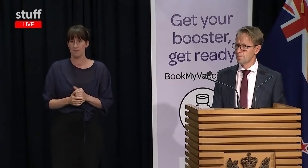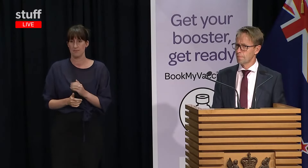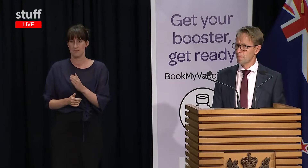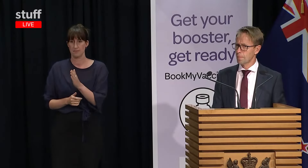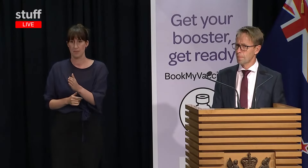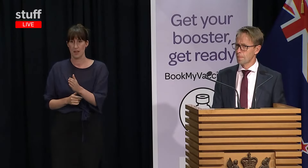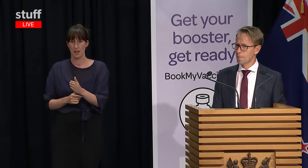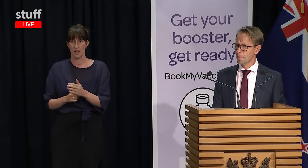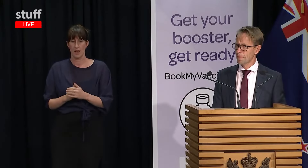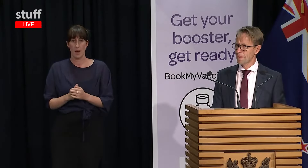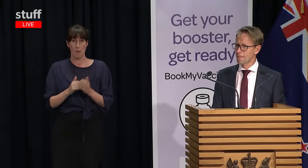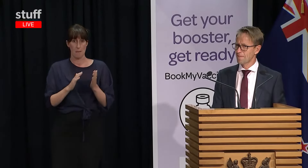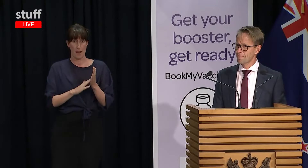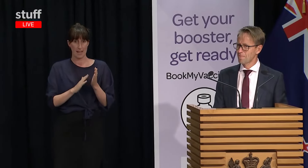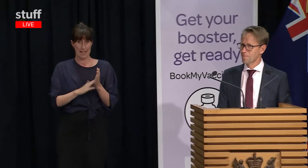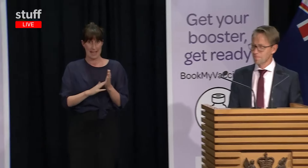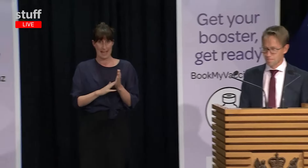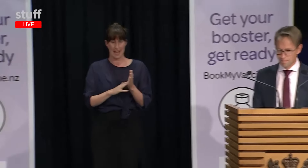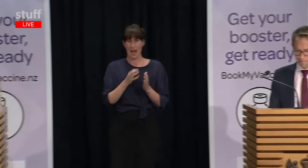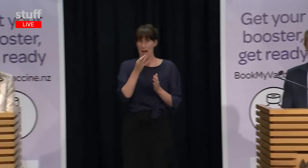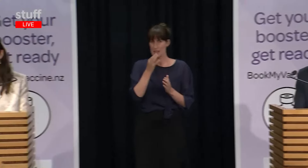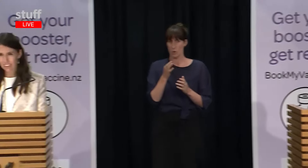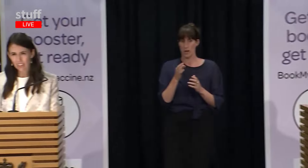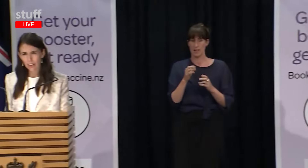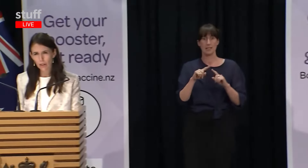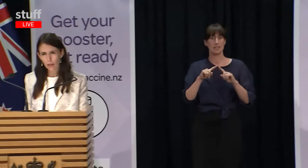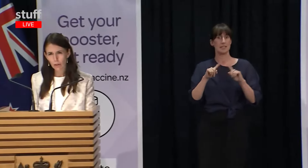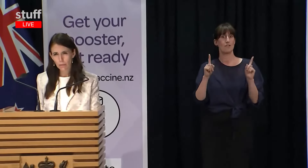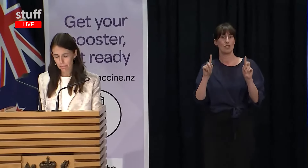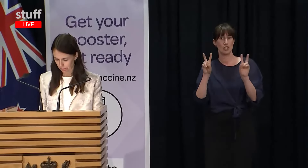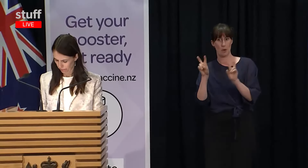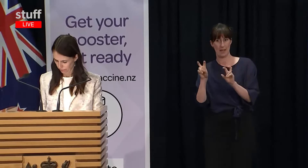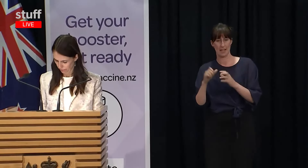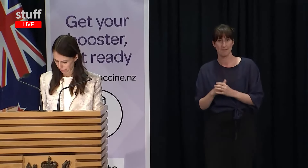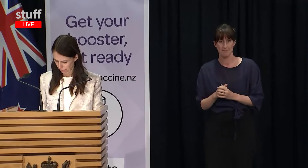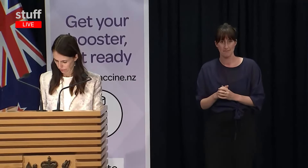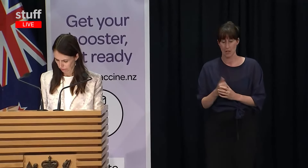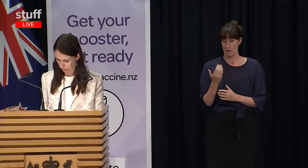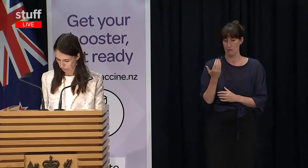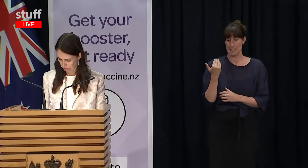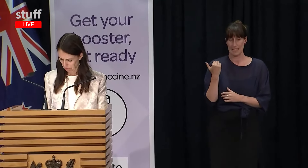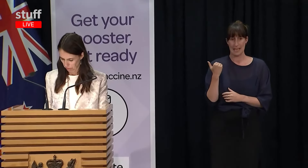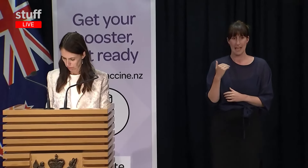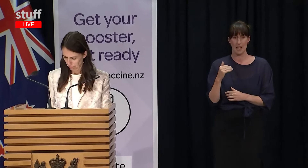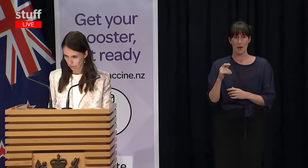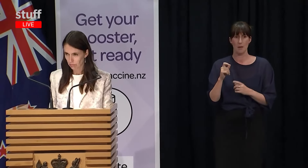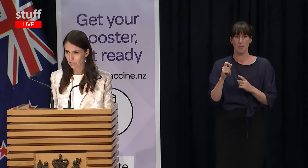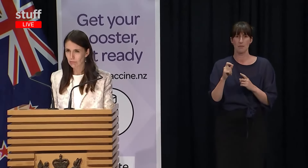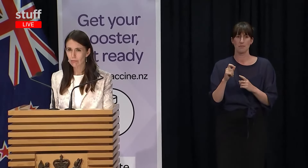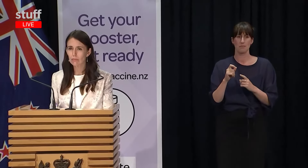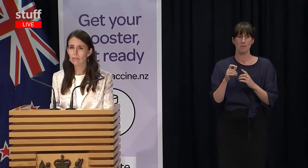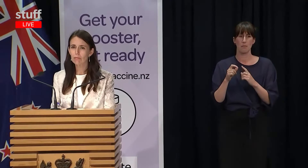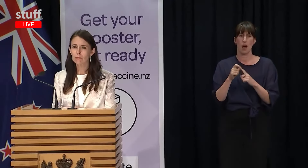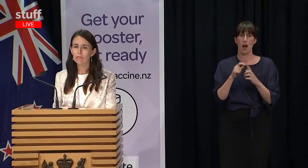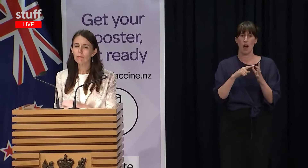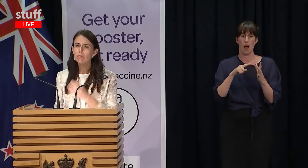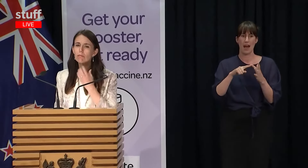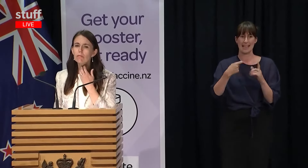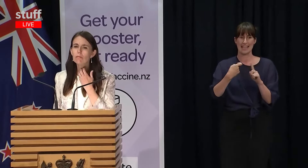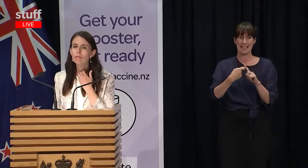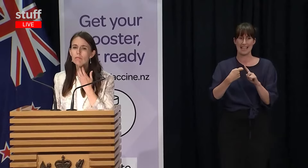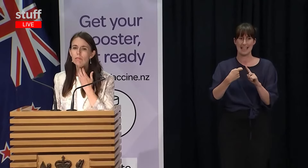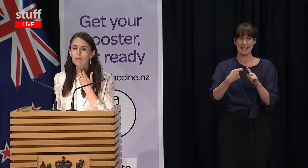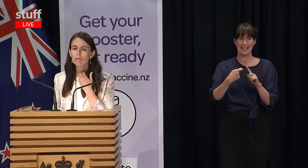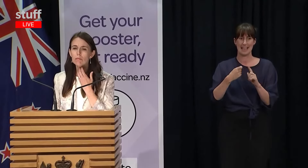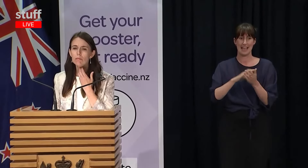have deadlines, apologies. But in Paihia recently, your car was blocked and it was forced up onto the curb. What did you